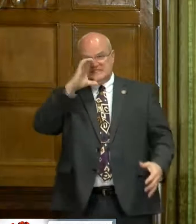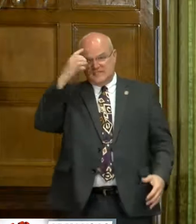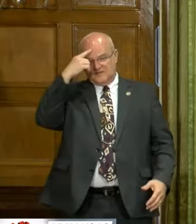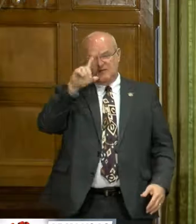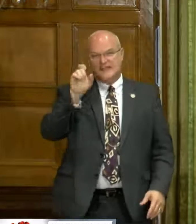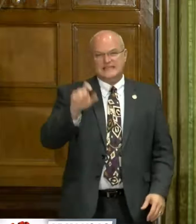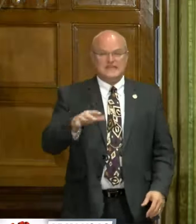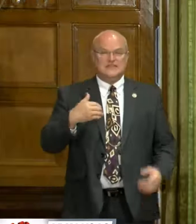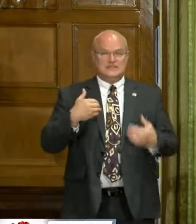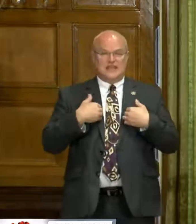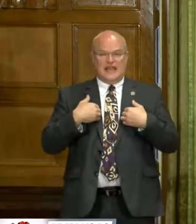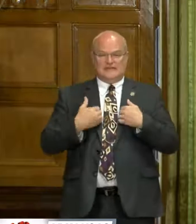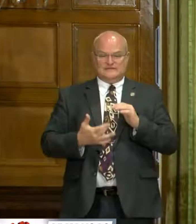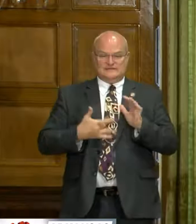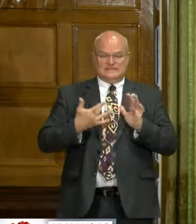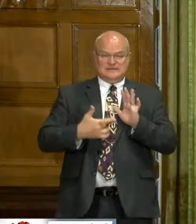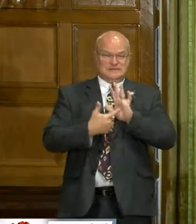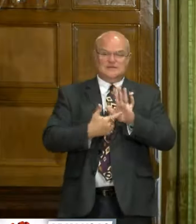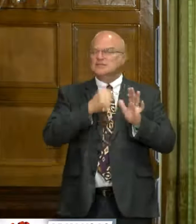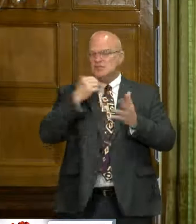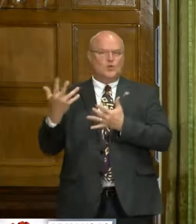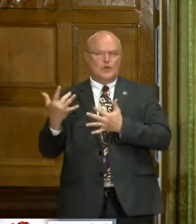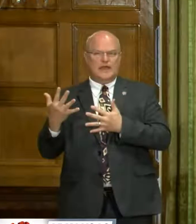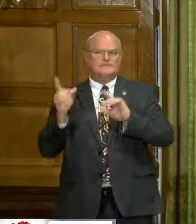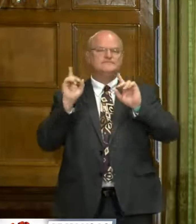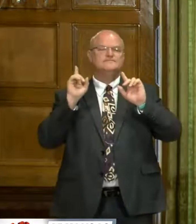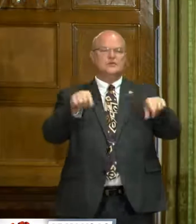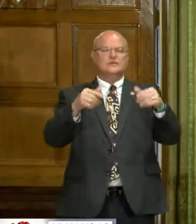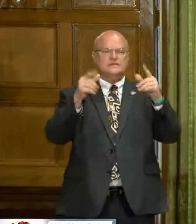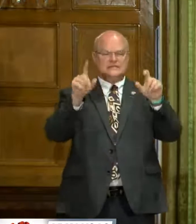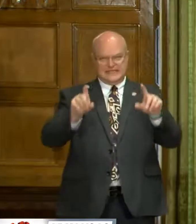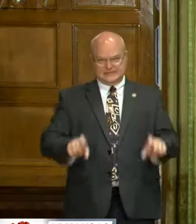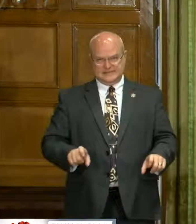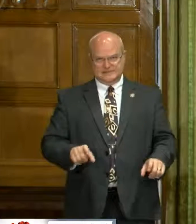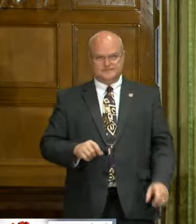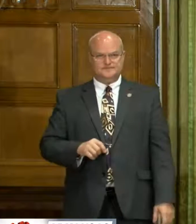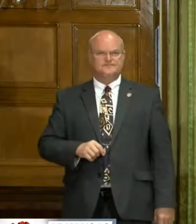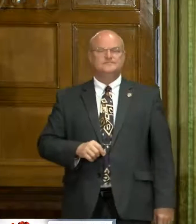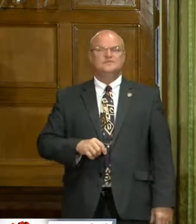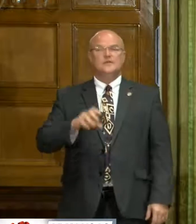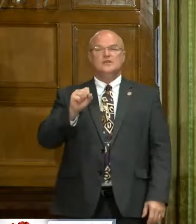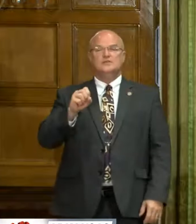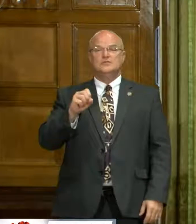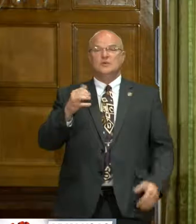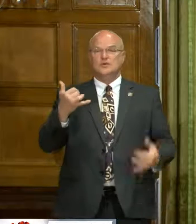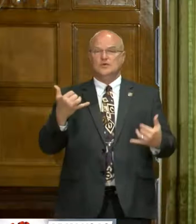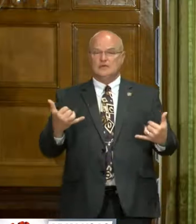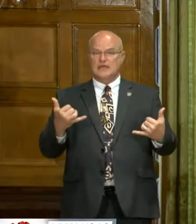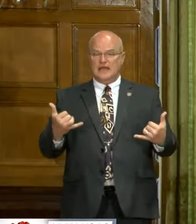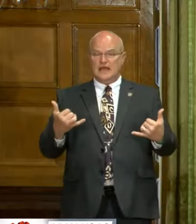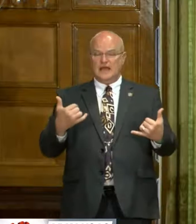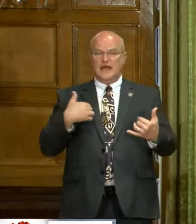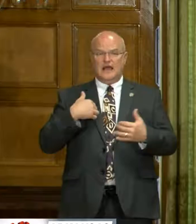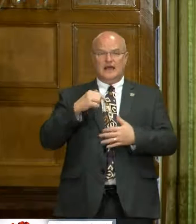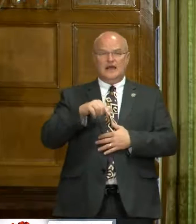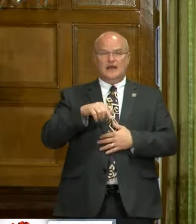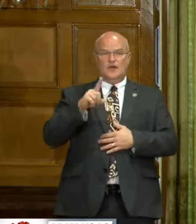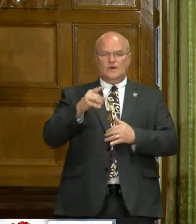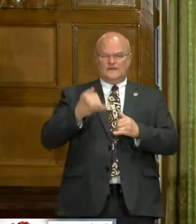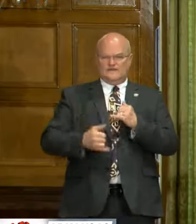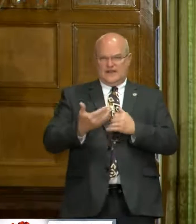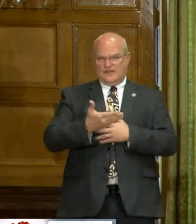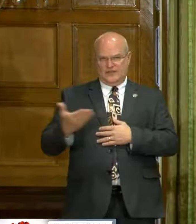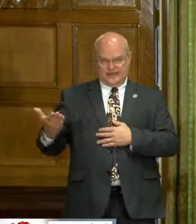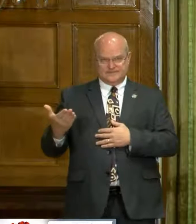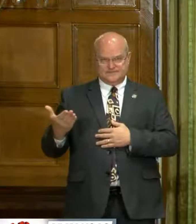that test. When you have symptoms, don't wait, get tested. And so with that, let me go to one